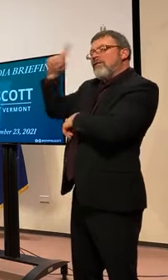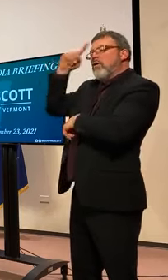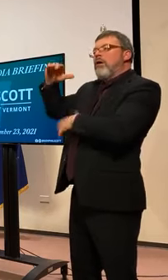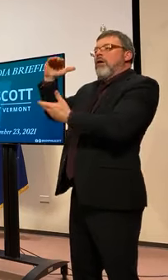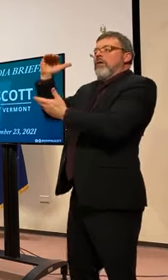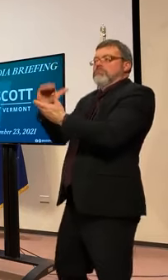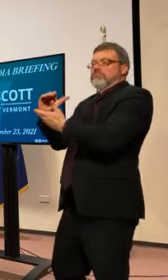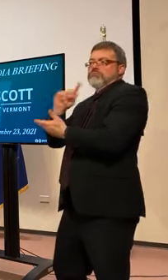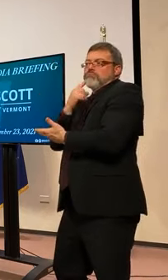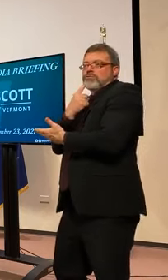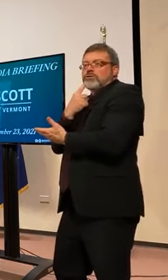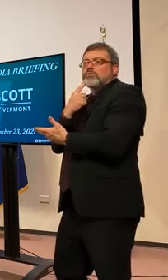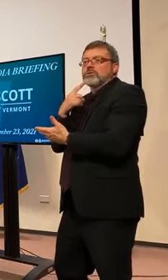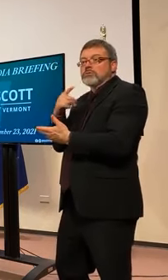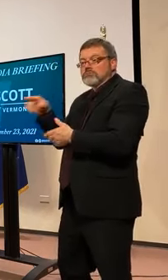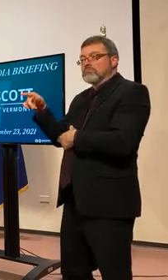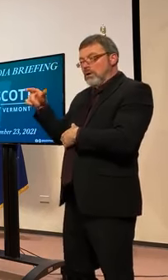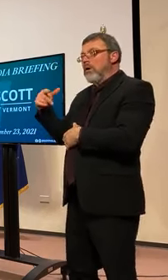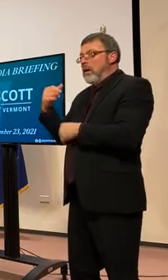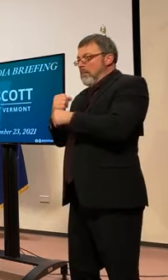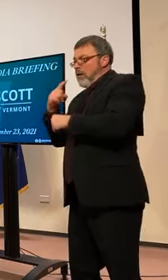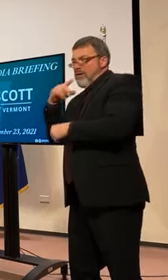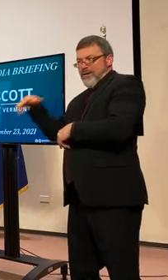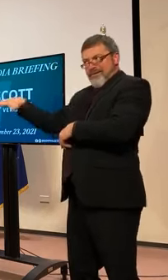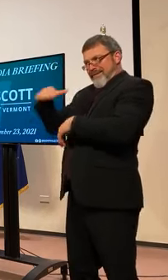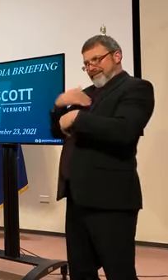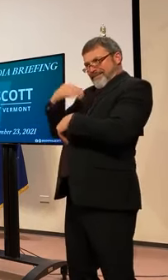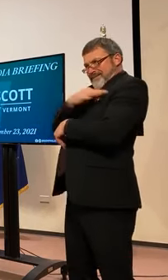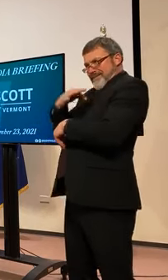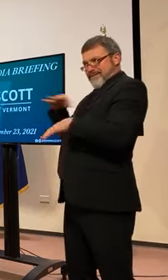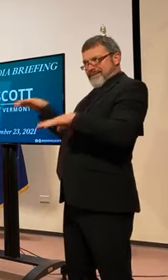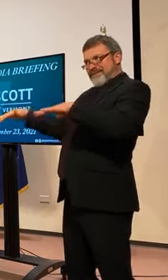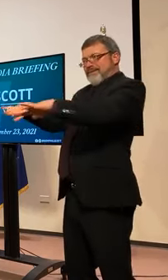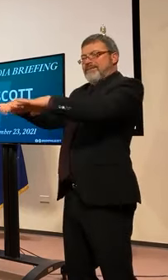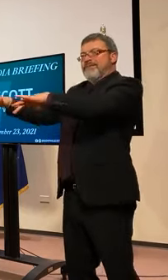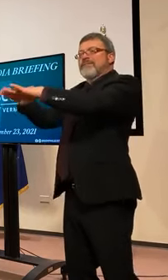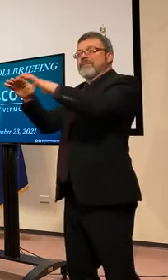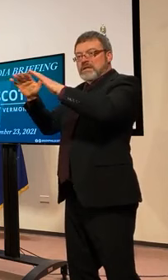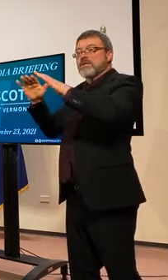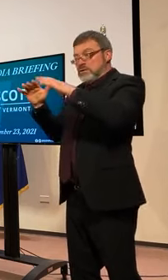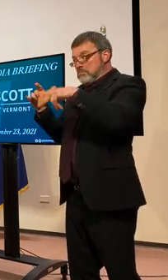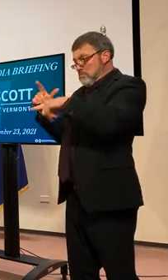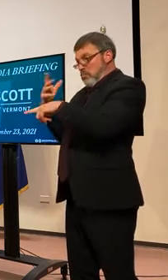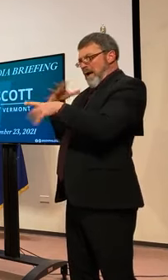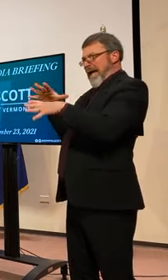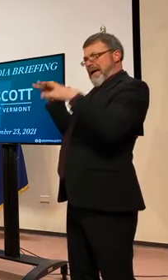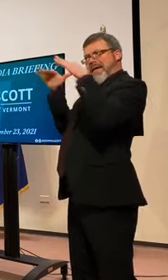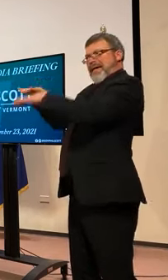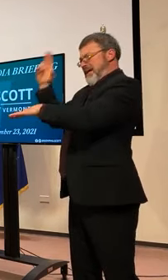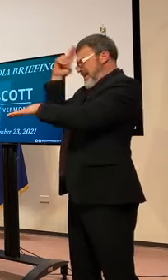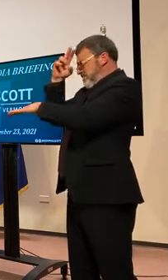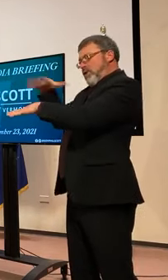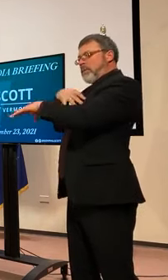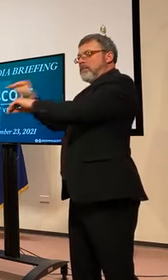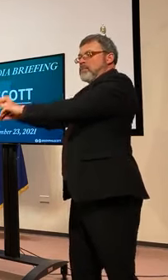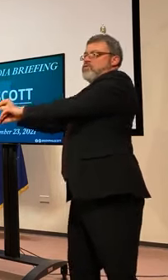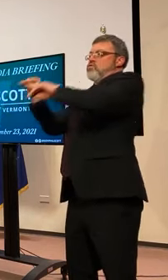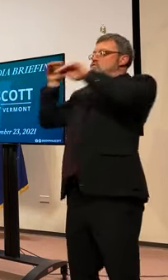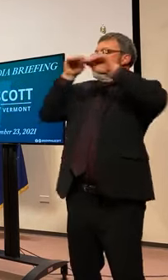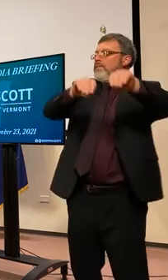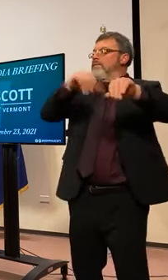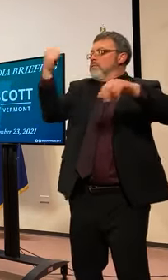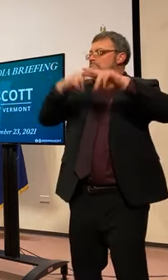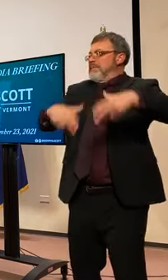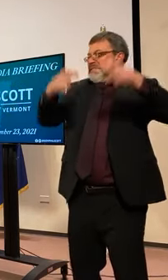on hospitals. This helped people who were ready to move out of the hospital to other facilities and freed up